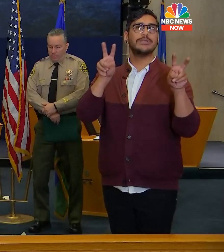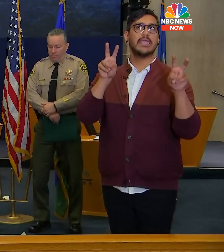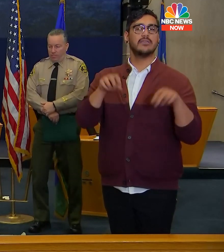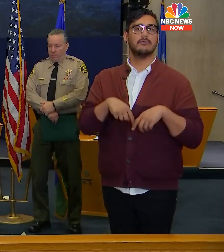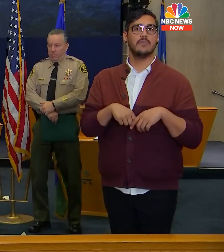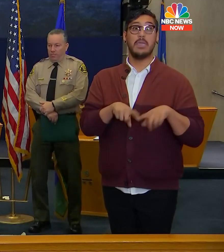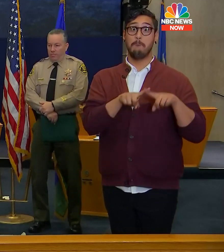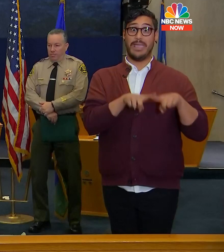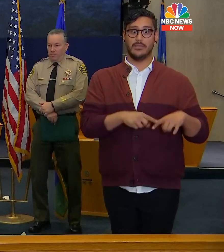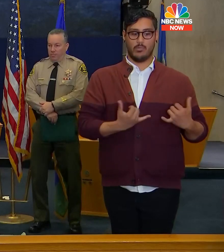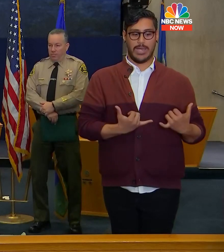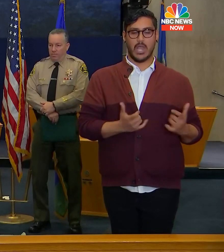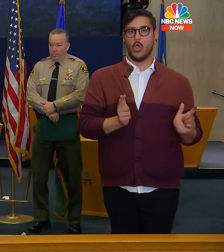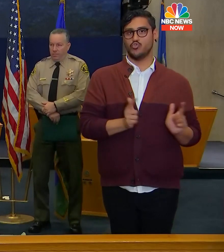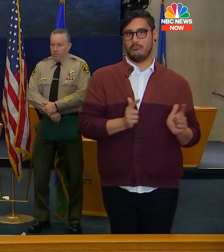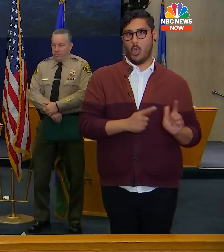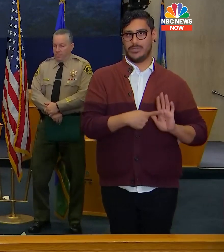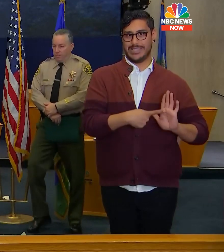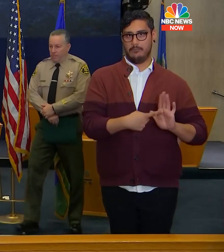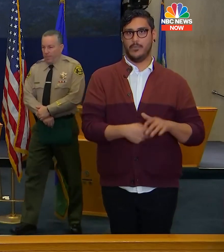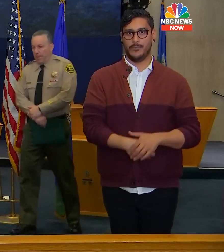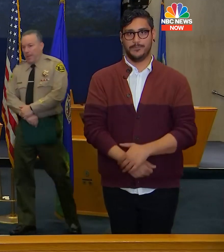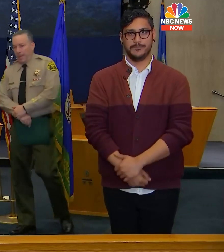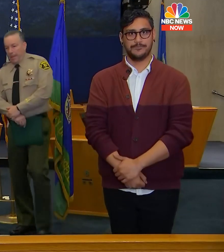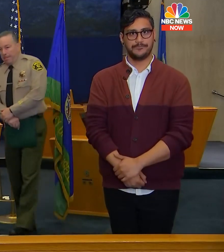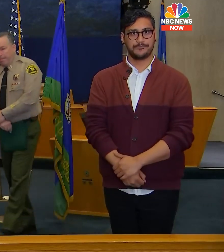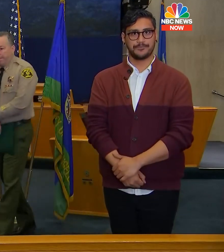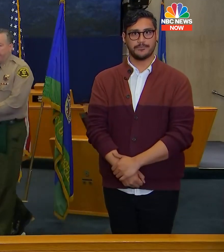based on the smaller sample.